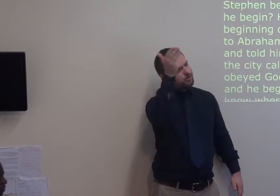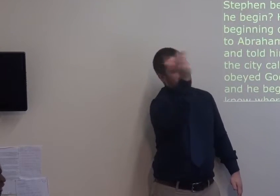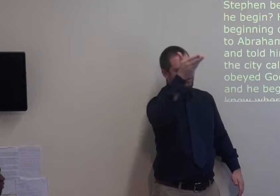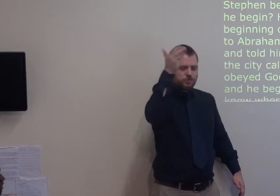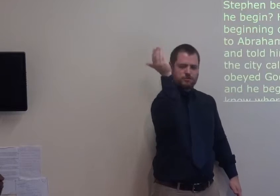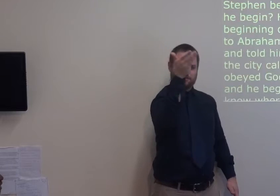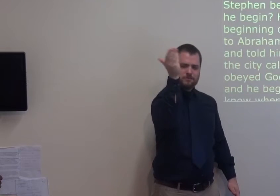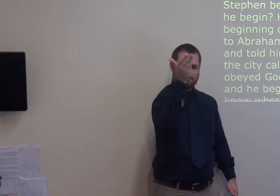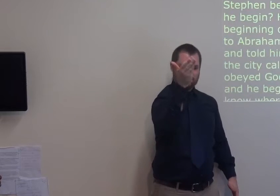How did he begin?